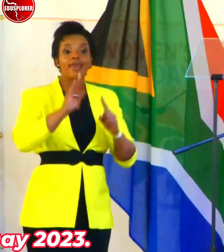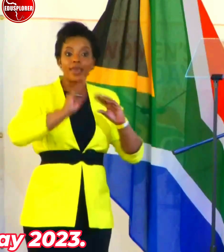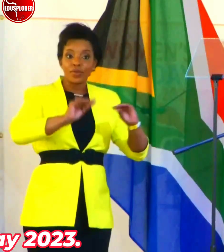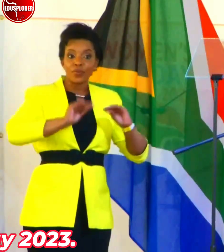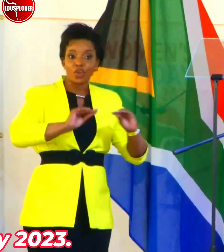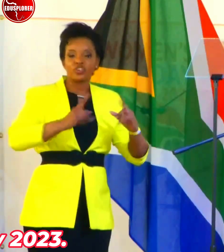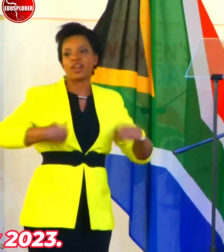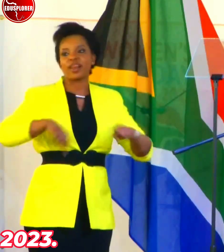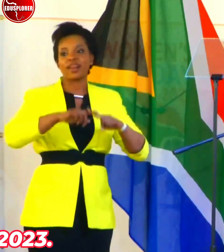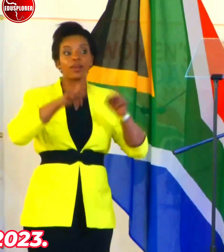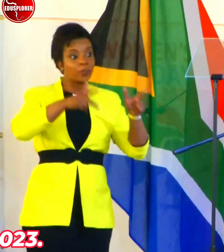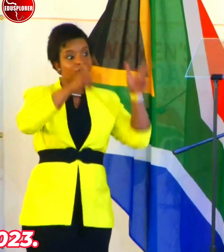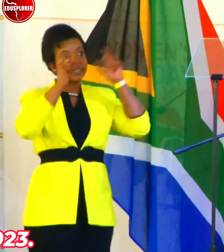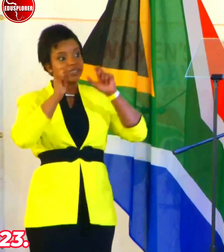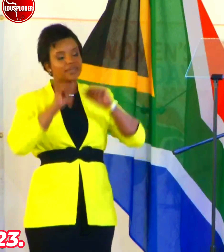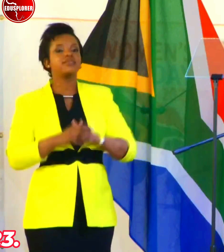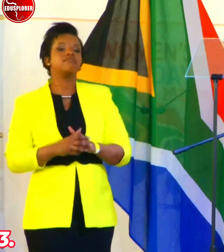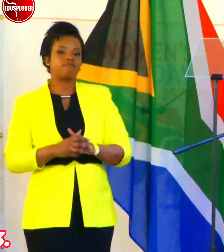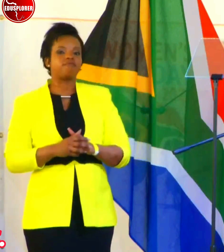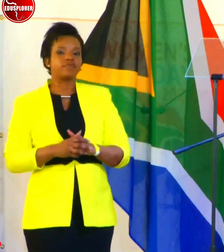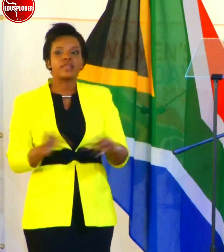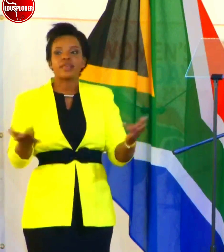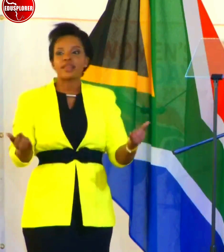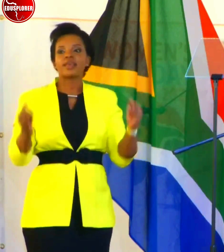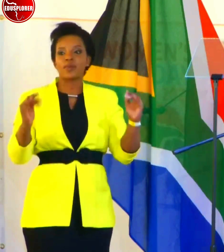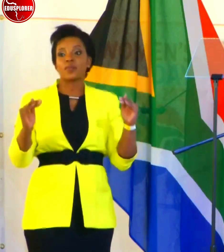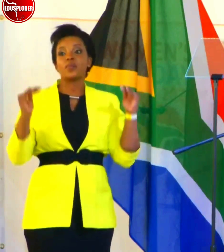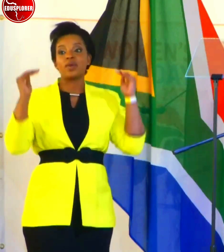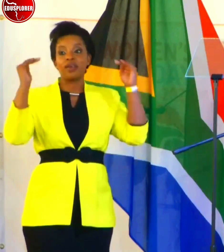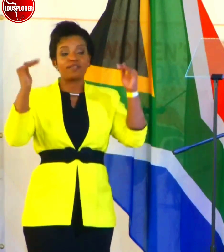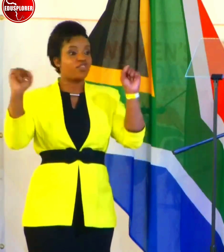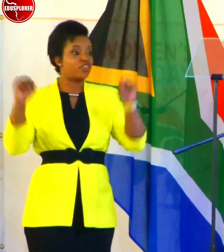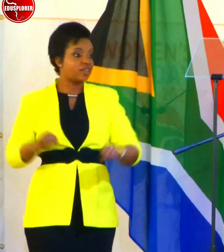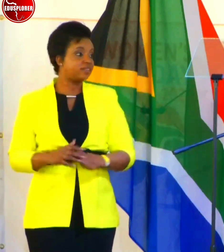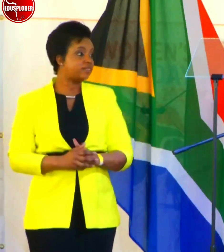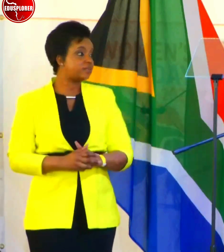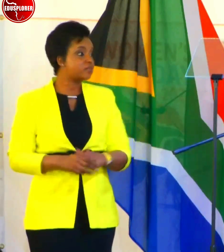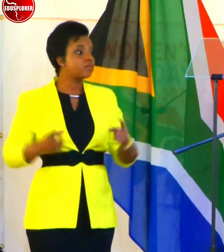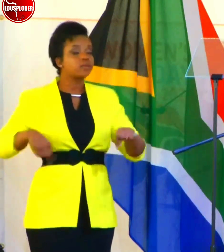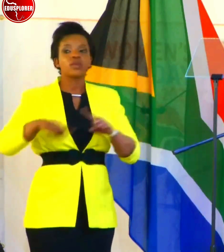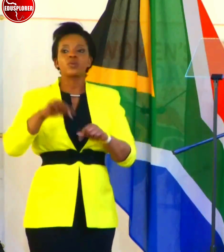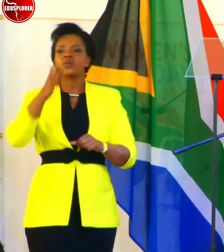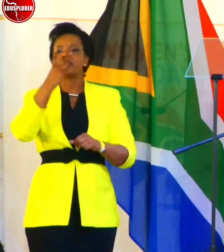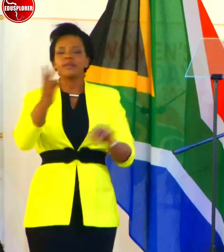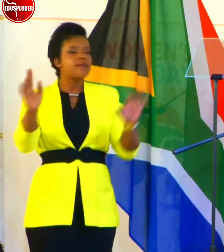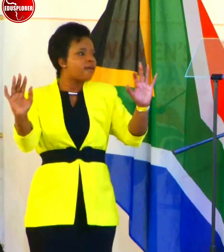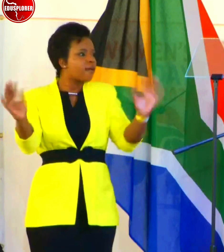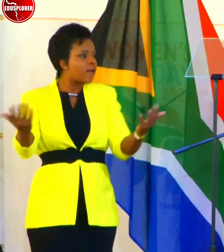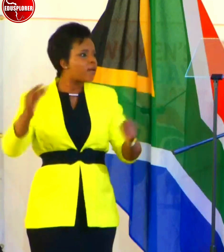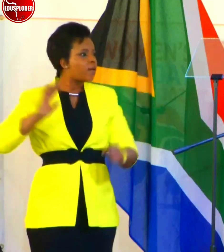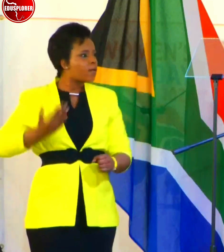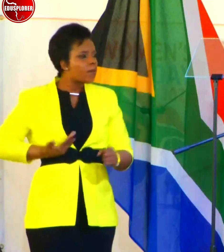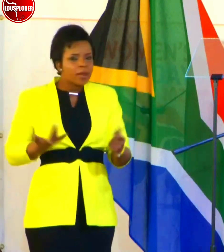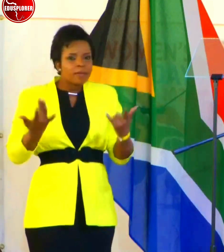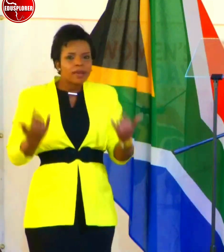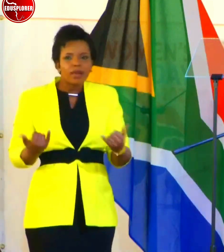see the advancement. We see how women are surging forward.